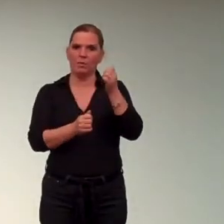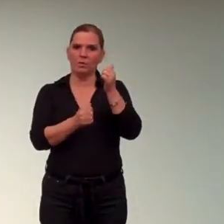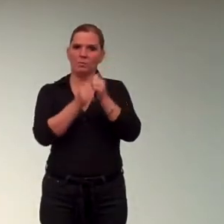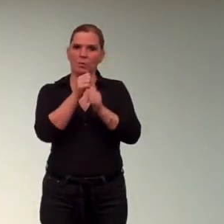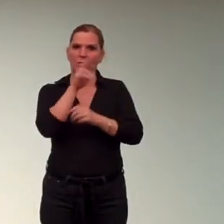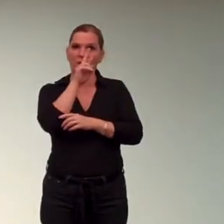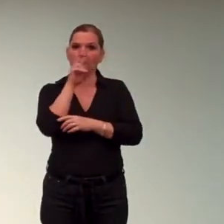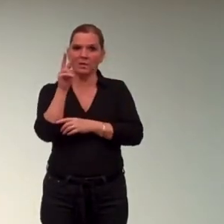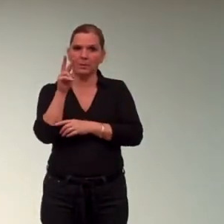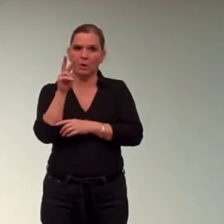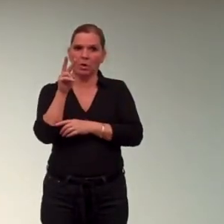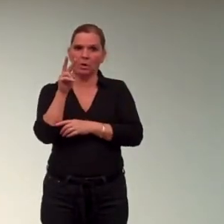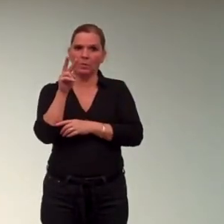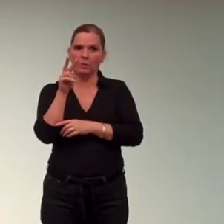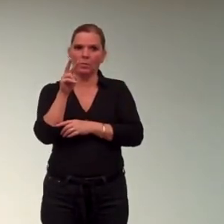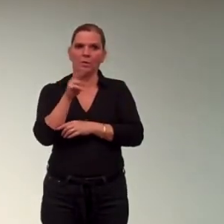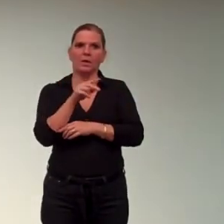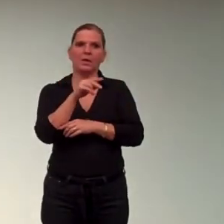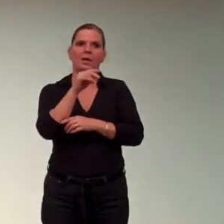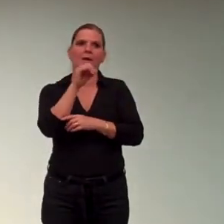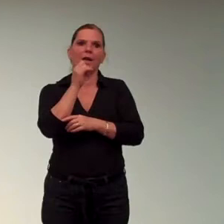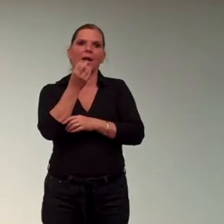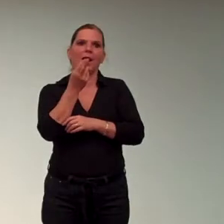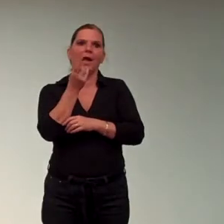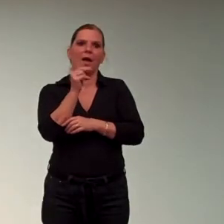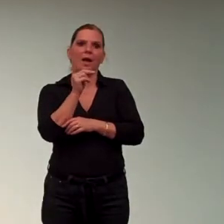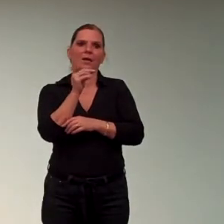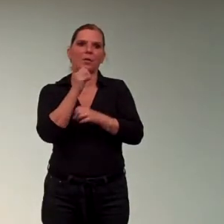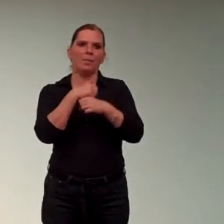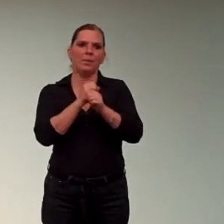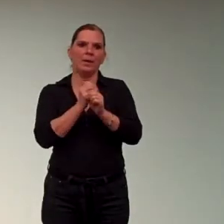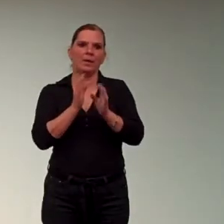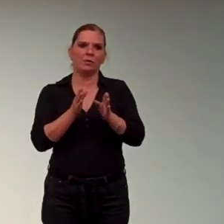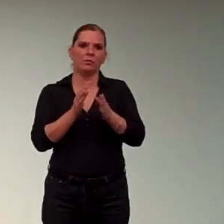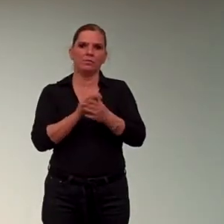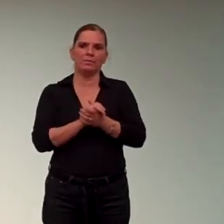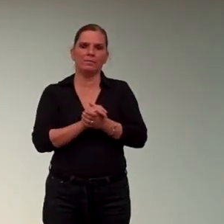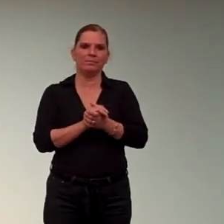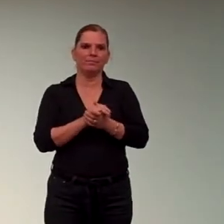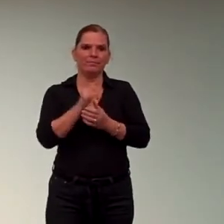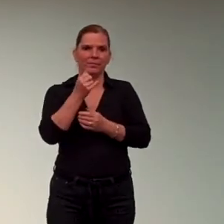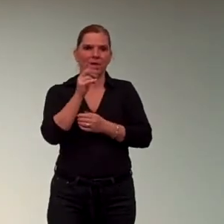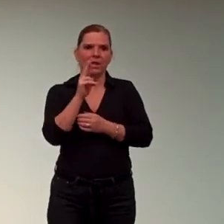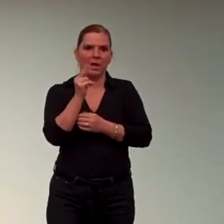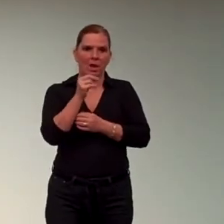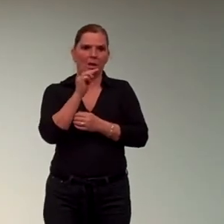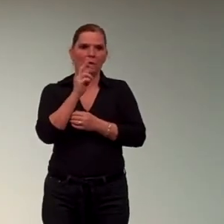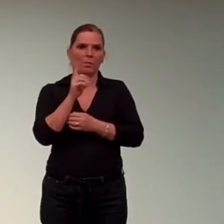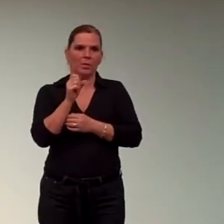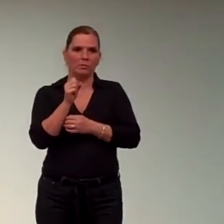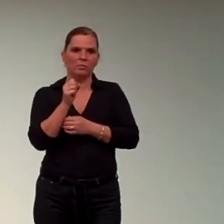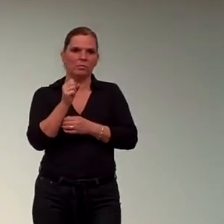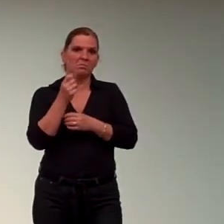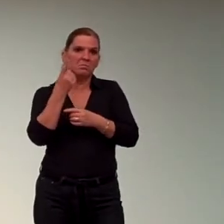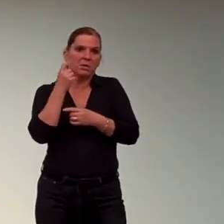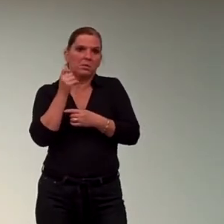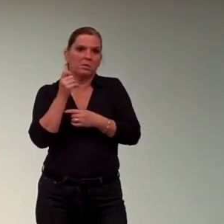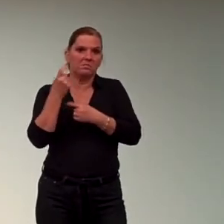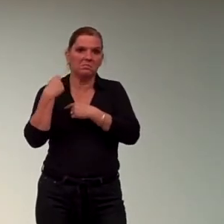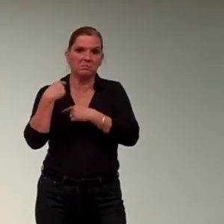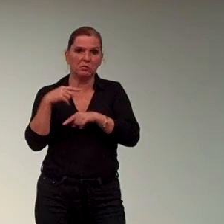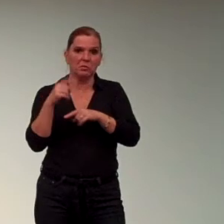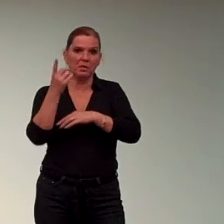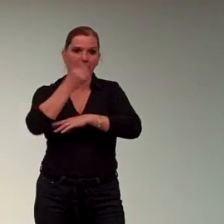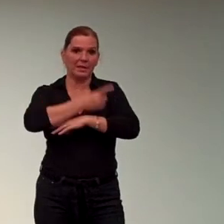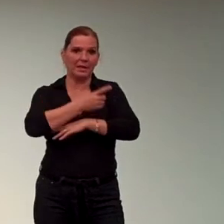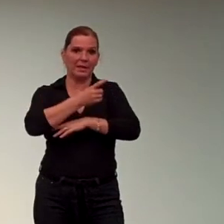most visible were the iron mills. Because those iron mills run day and night, and they